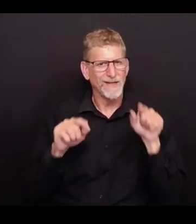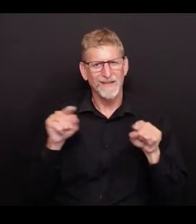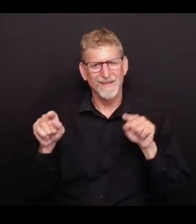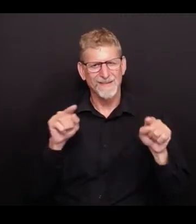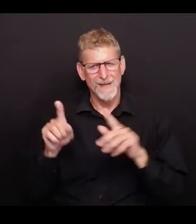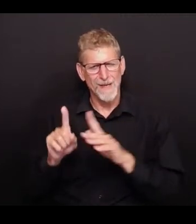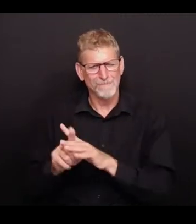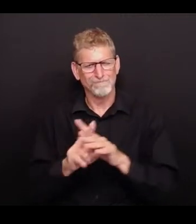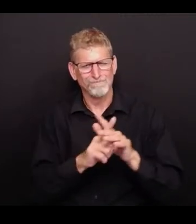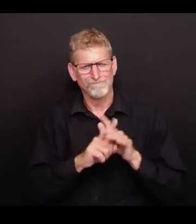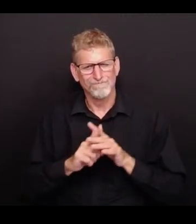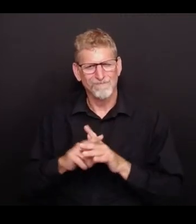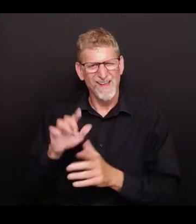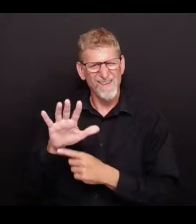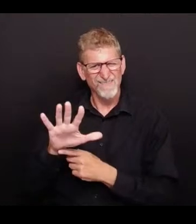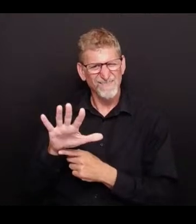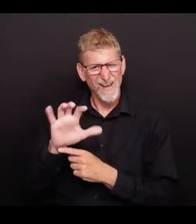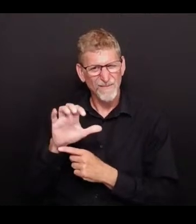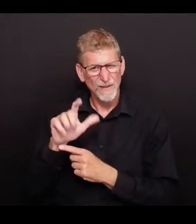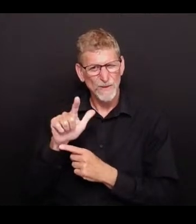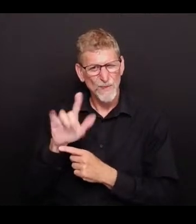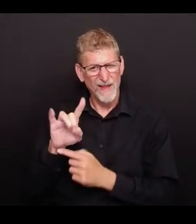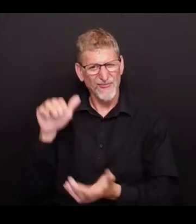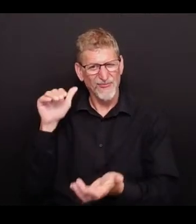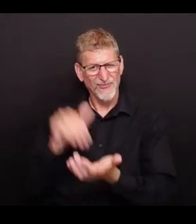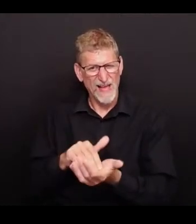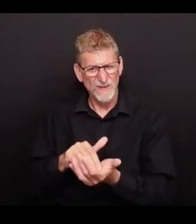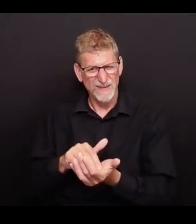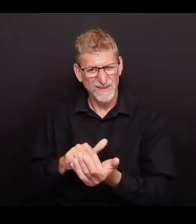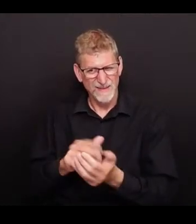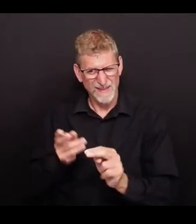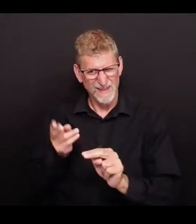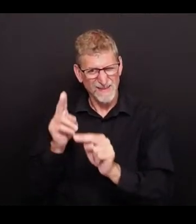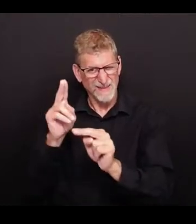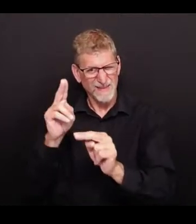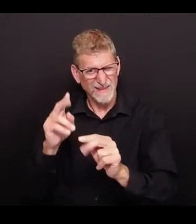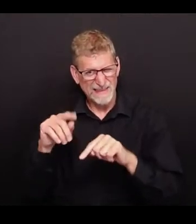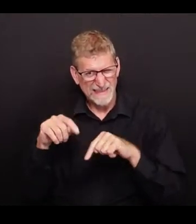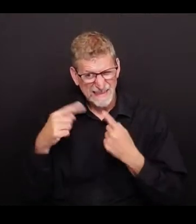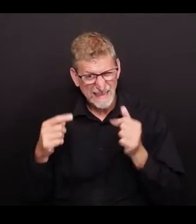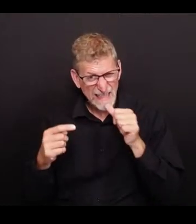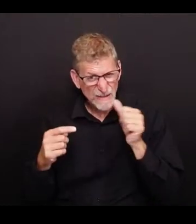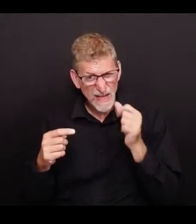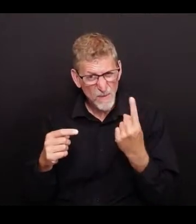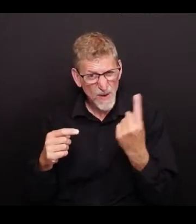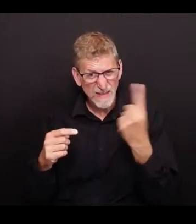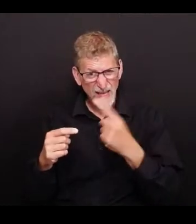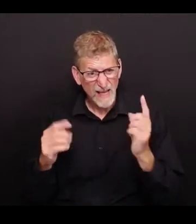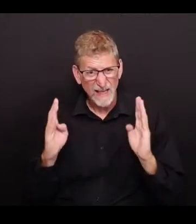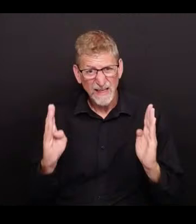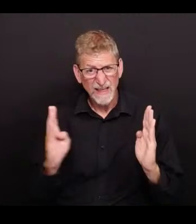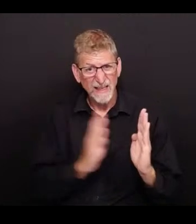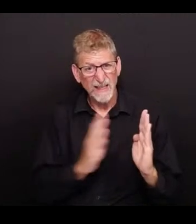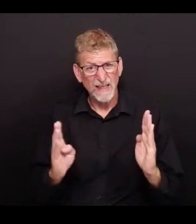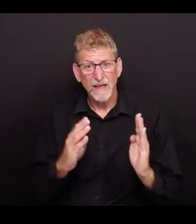over 3.48 million deaths worldwide, an increase of